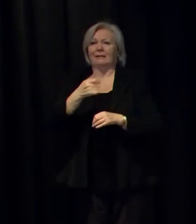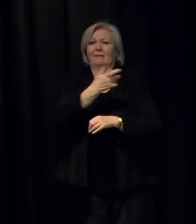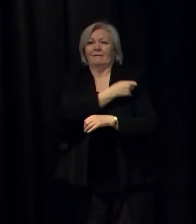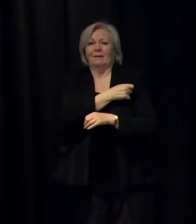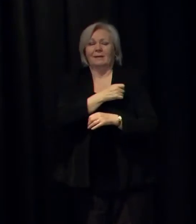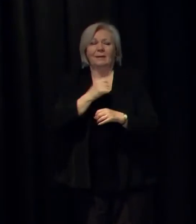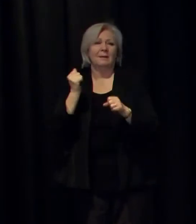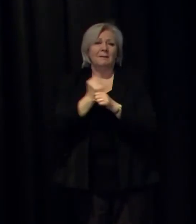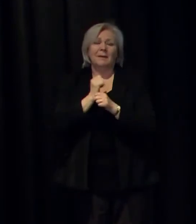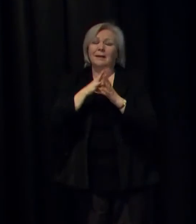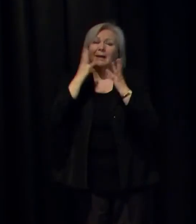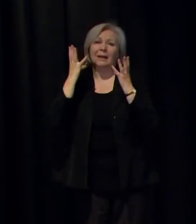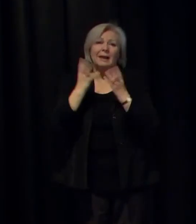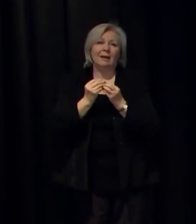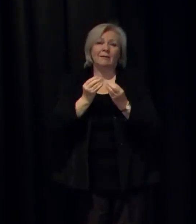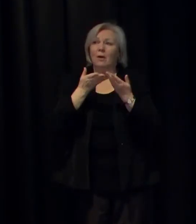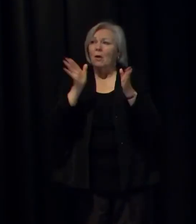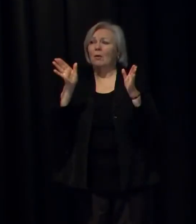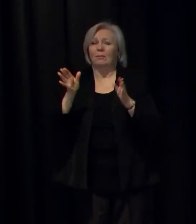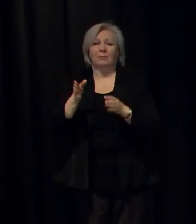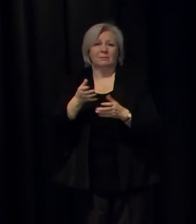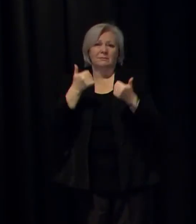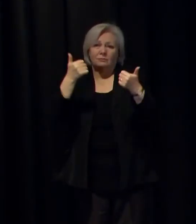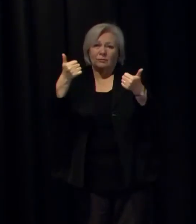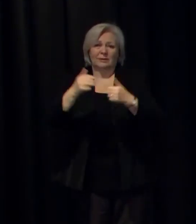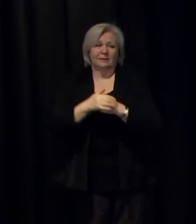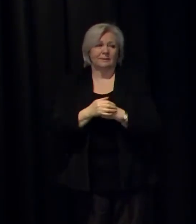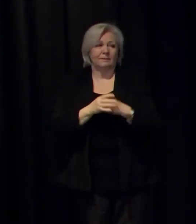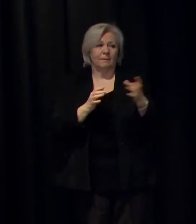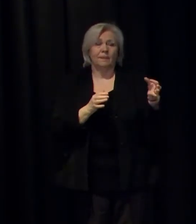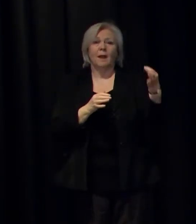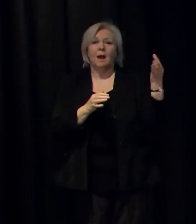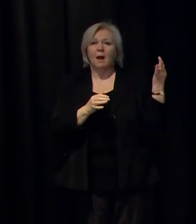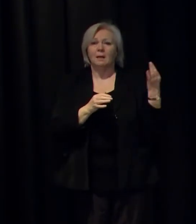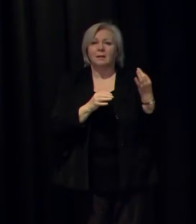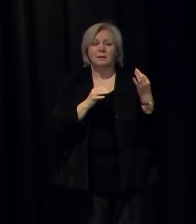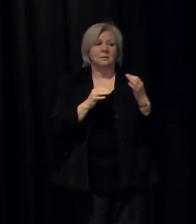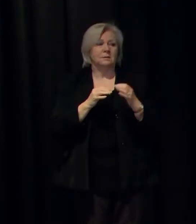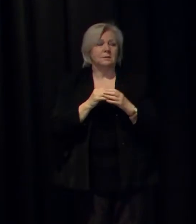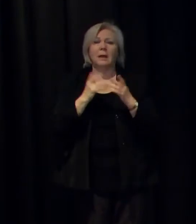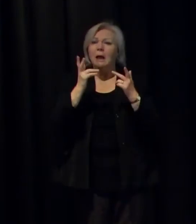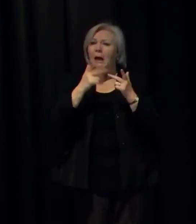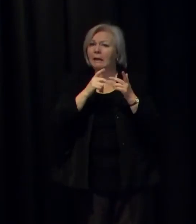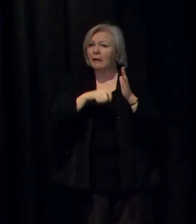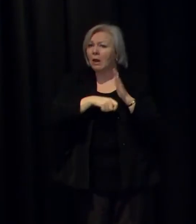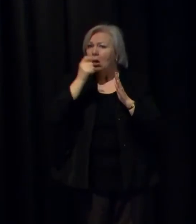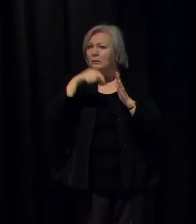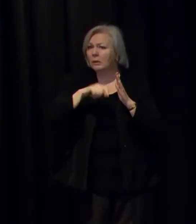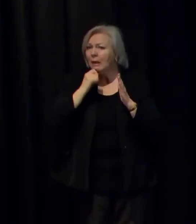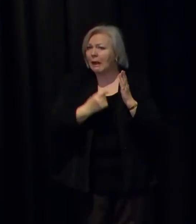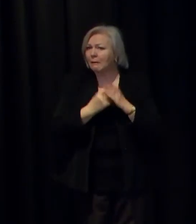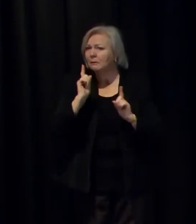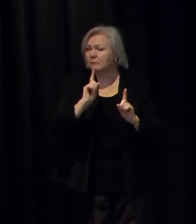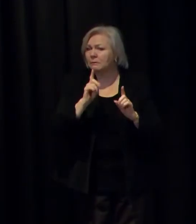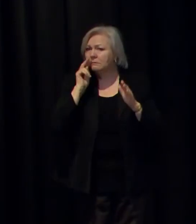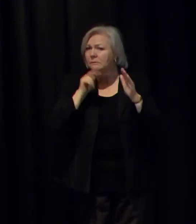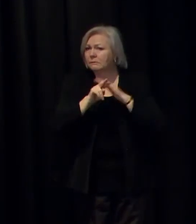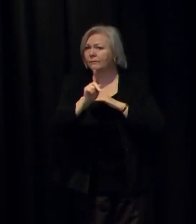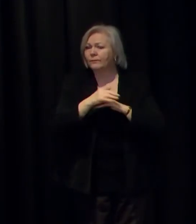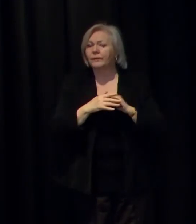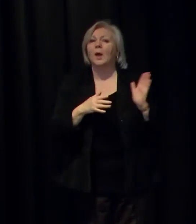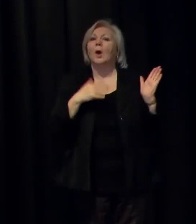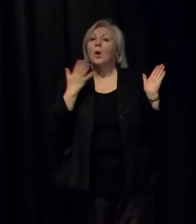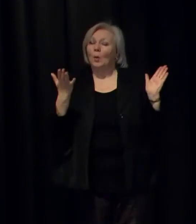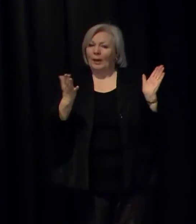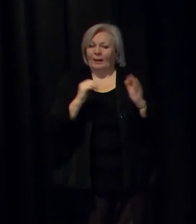makes all this possible. Is there another trigger then for another lockdown, or is this it? Is this the last? Well, no. lockdown? The roadmap